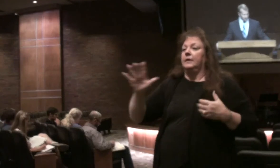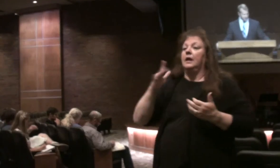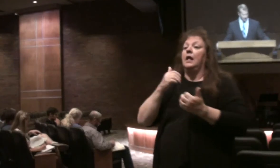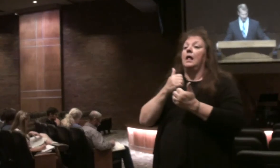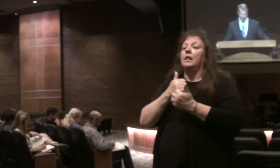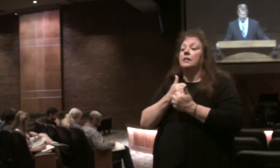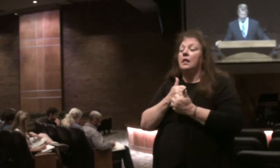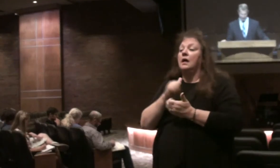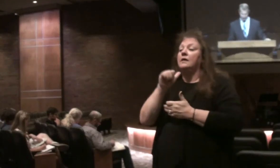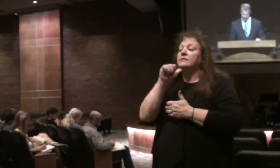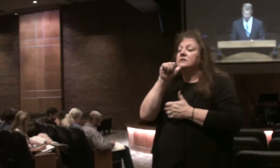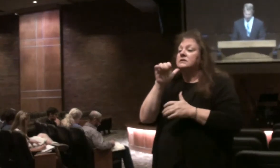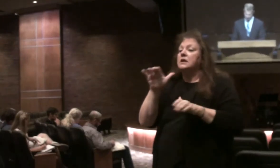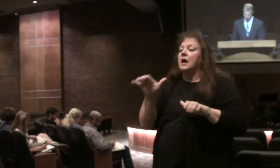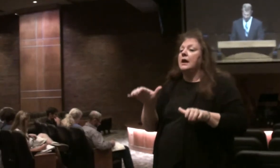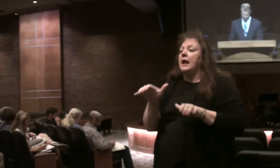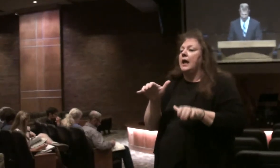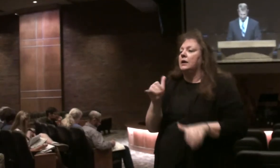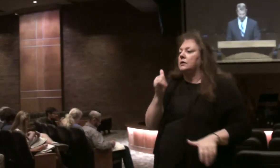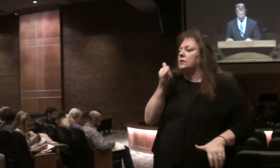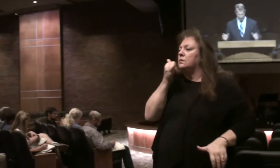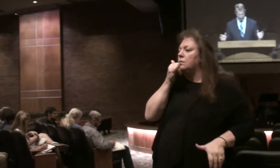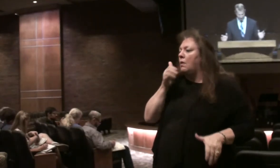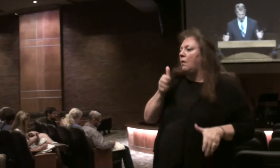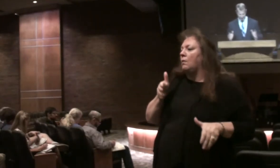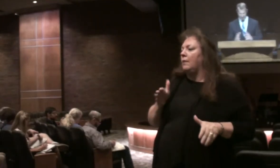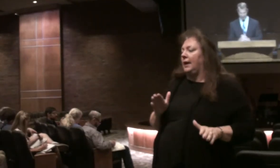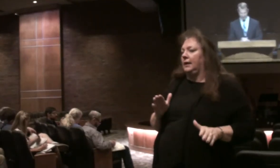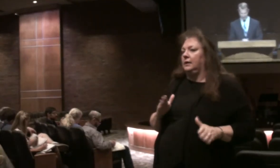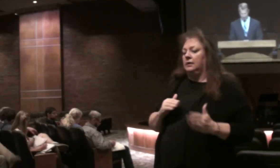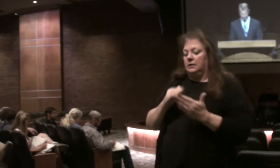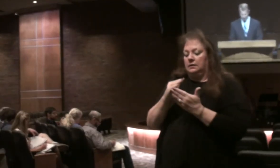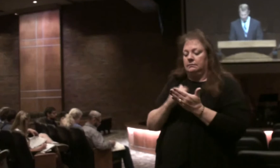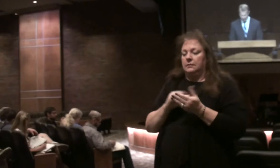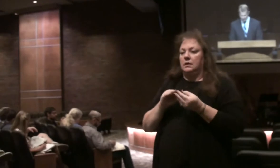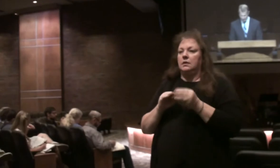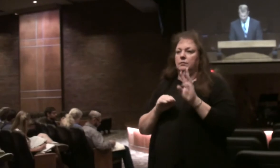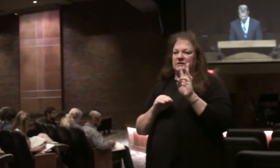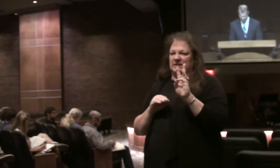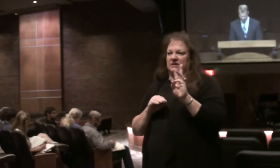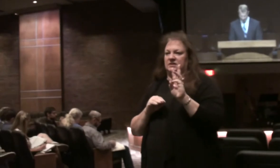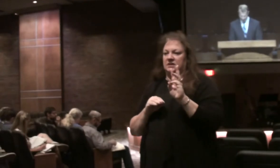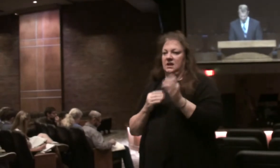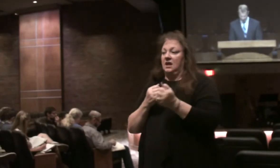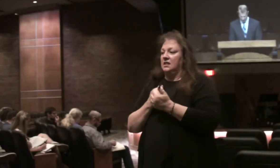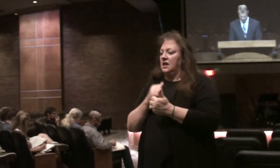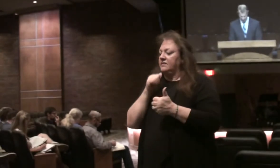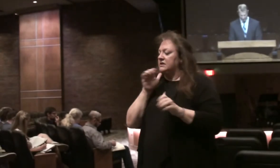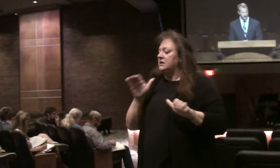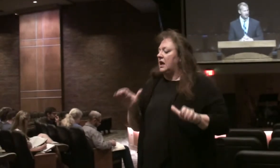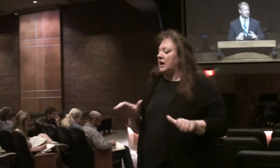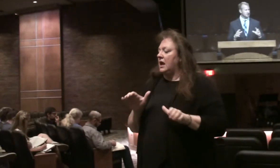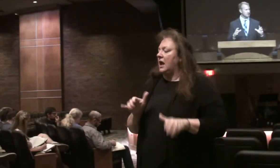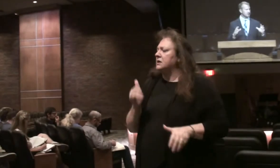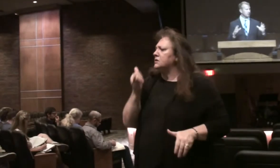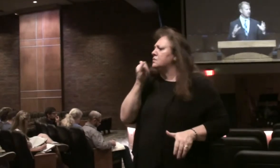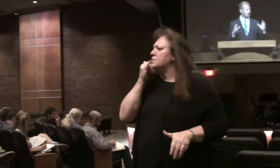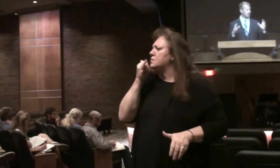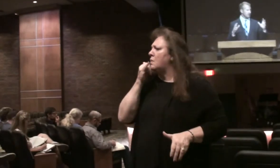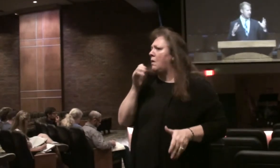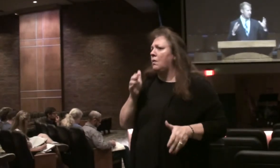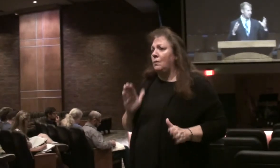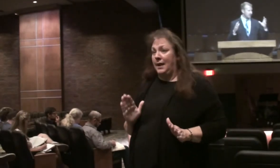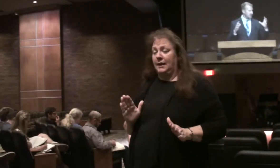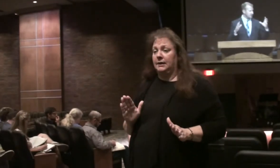Love does not act unbecomingly. And if you're keeping a list, this is the 6th thing. Love does not act unbecomingly. Interesting one